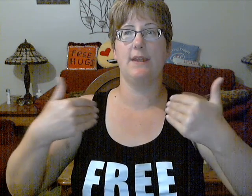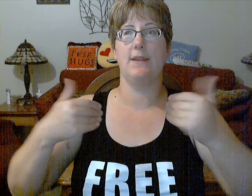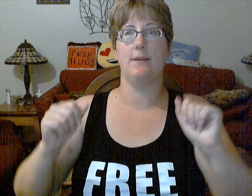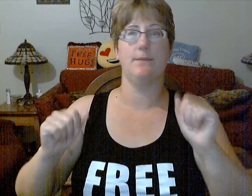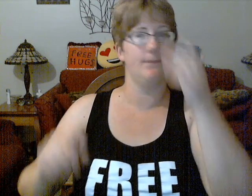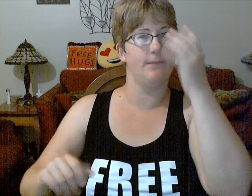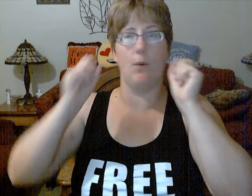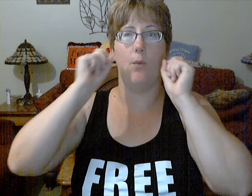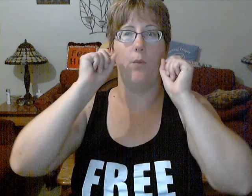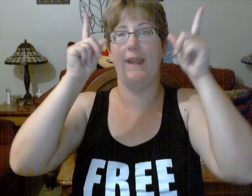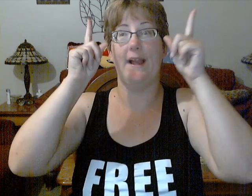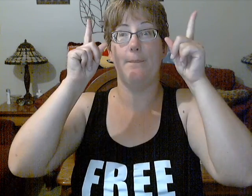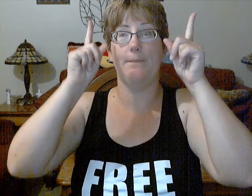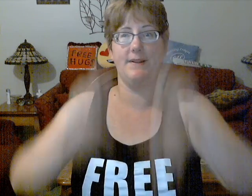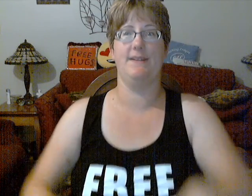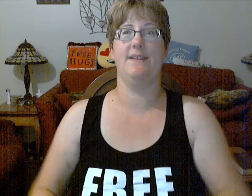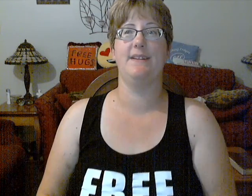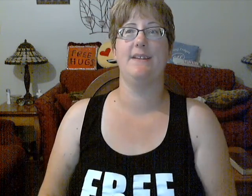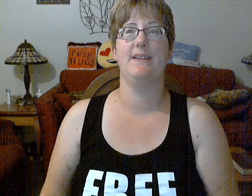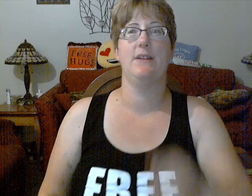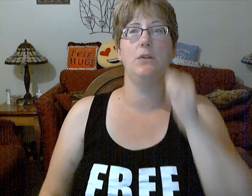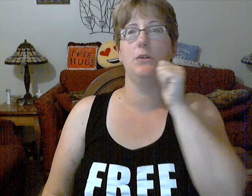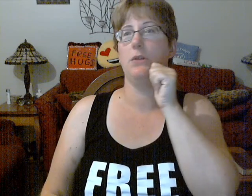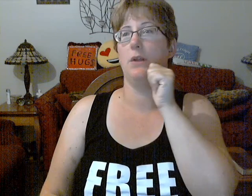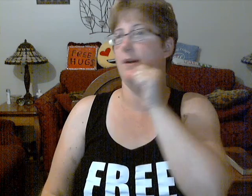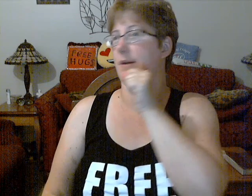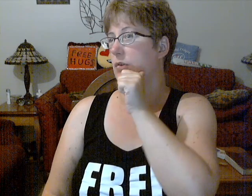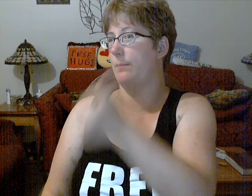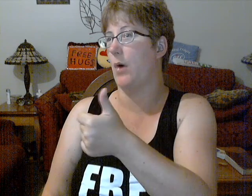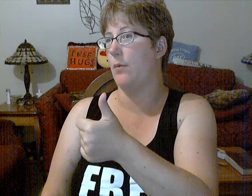Wake up. Tomorrow.